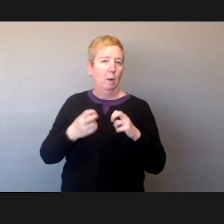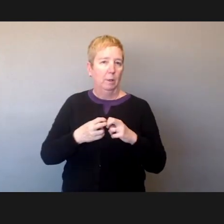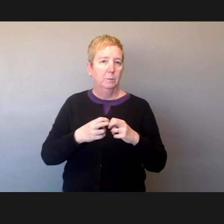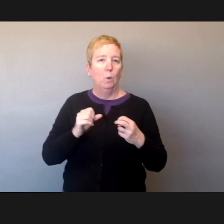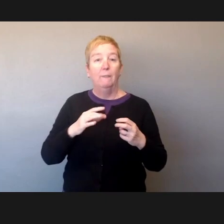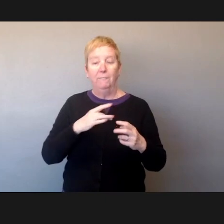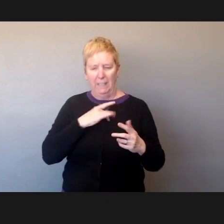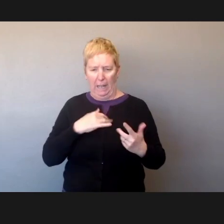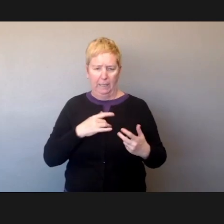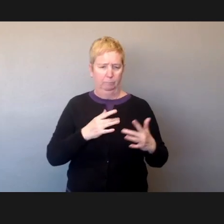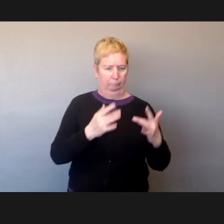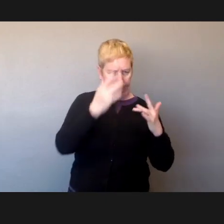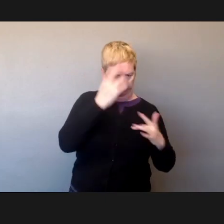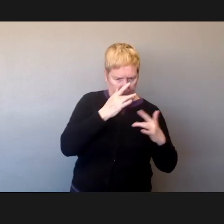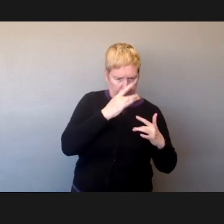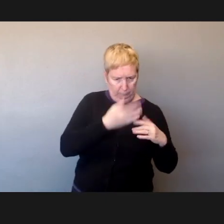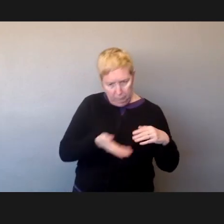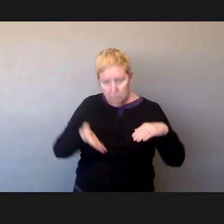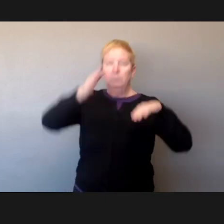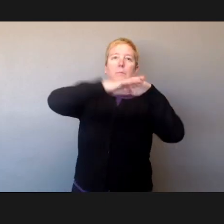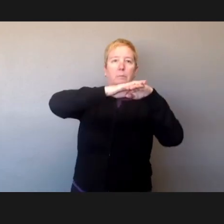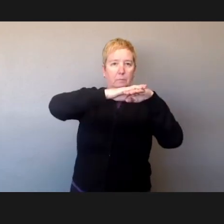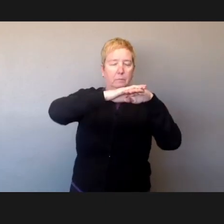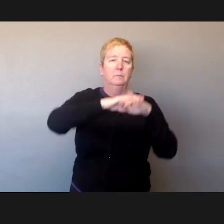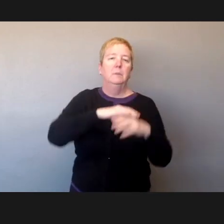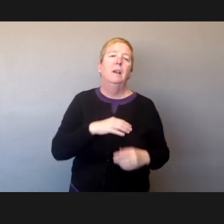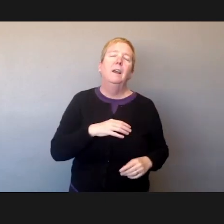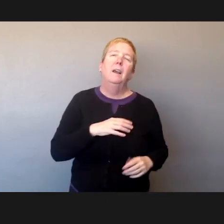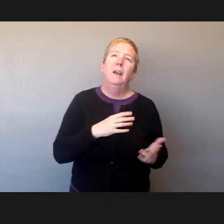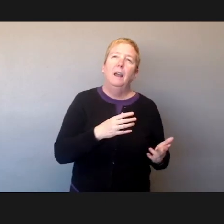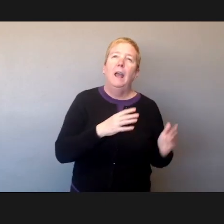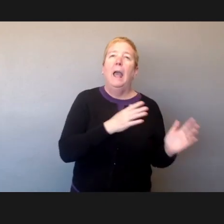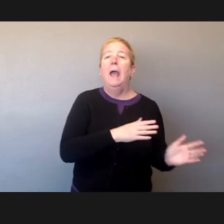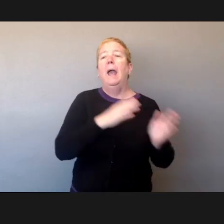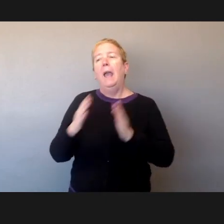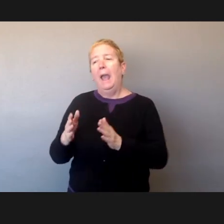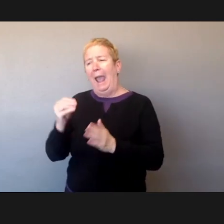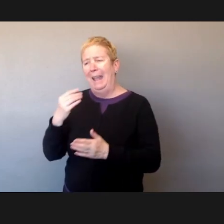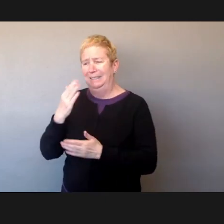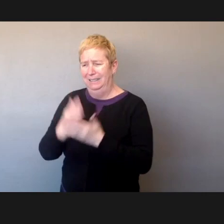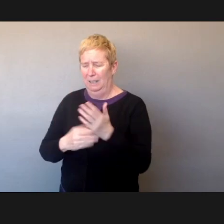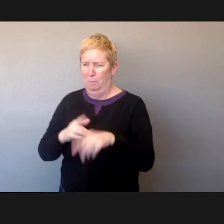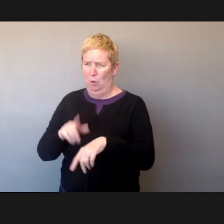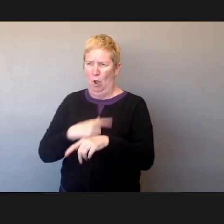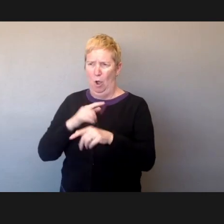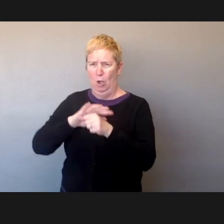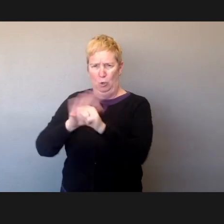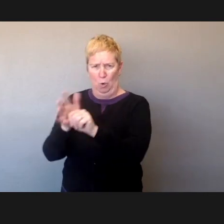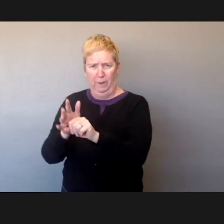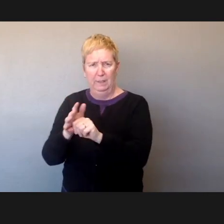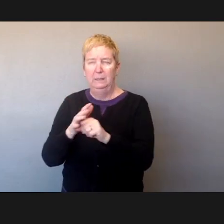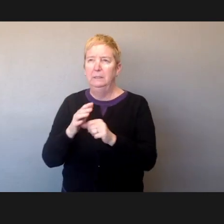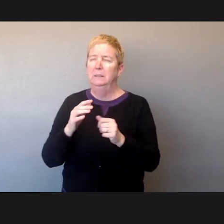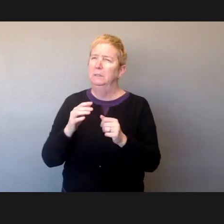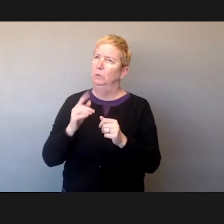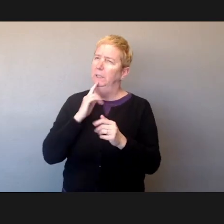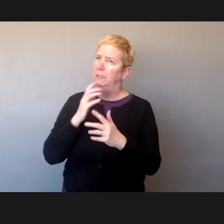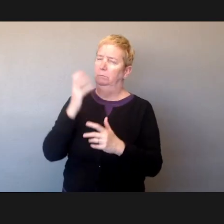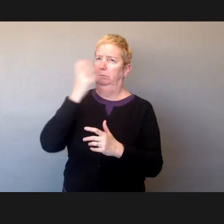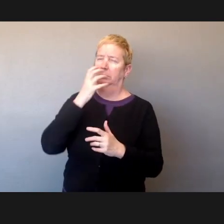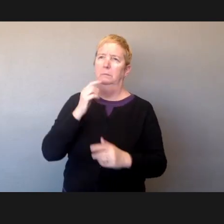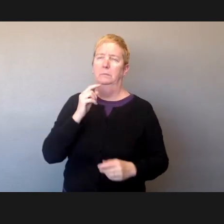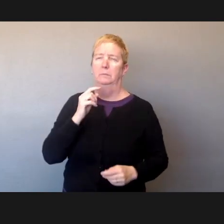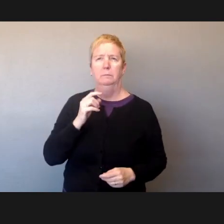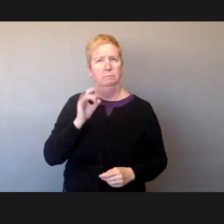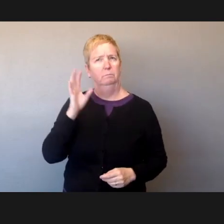of underlying conditions, but we're also seeing long COVID symptoms. Some particularly disturbing studies have come out